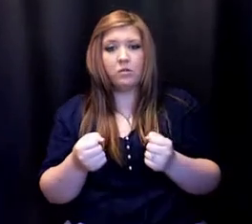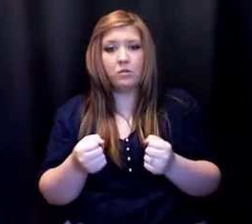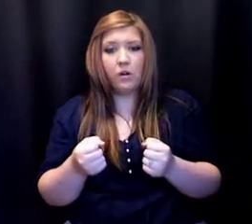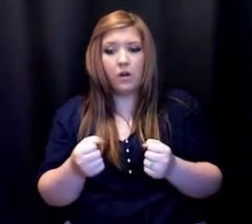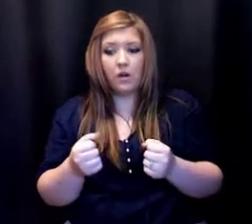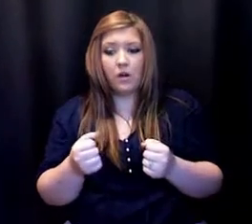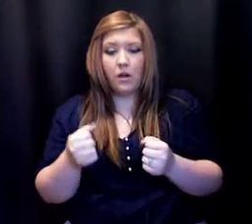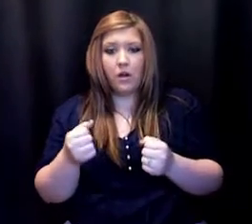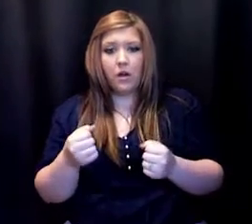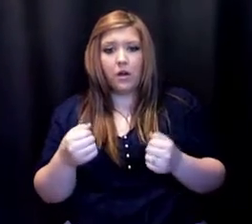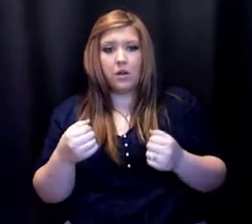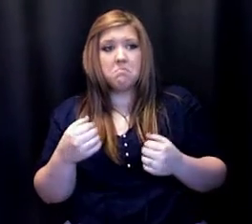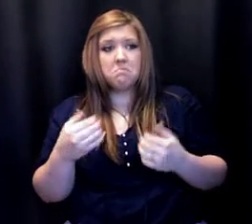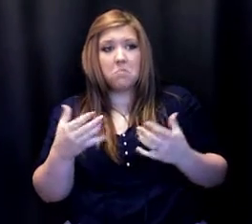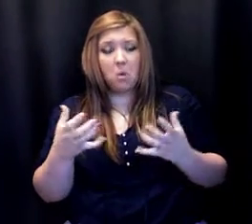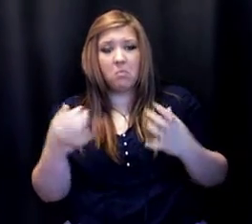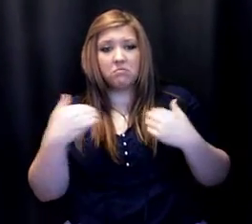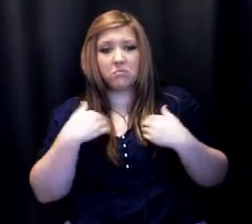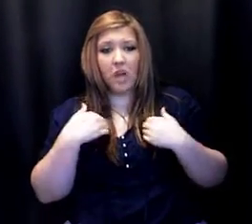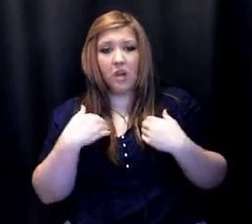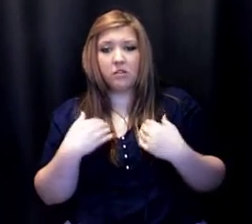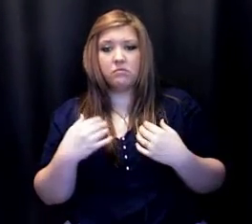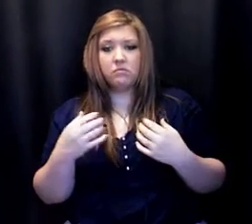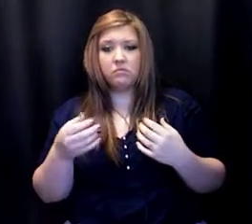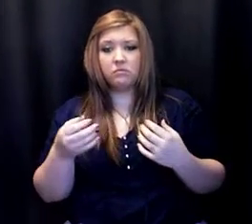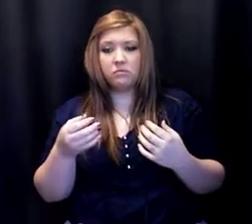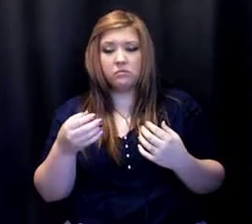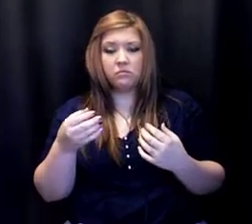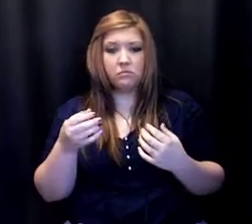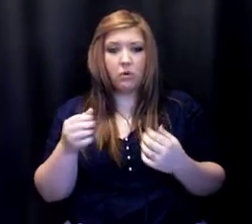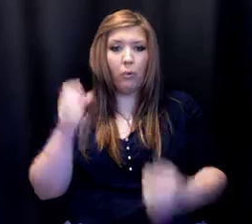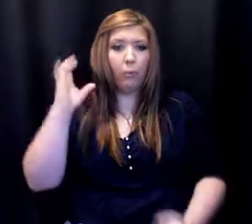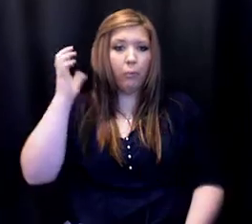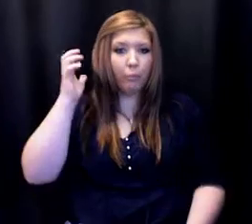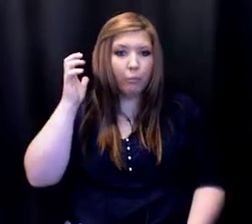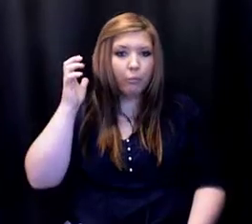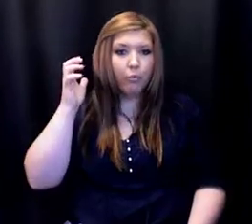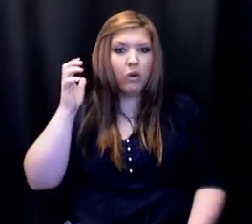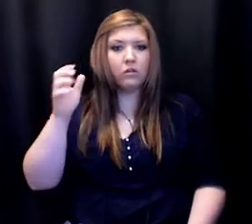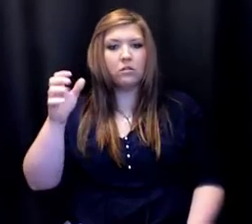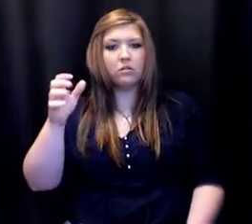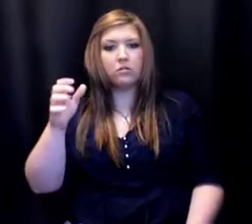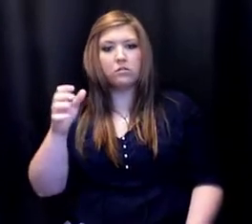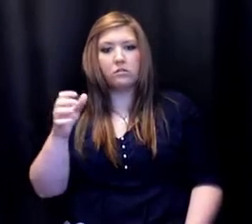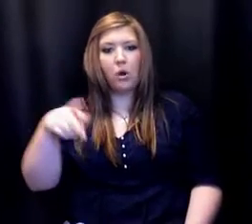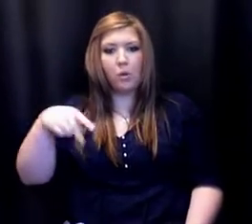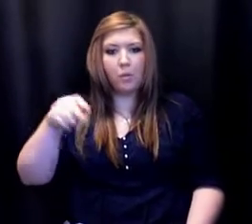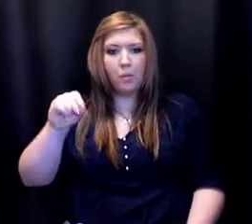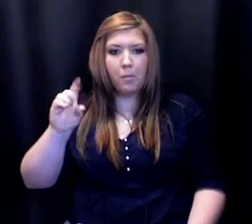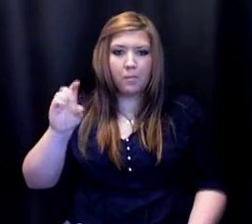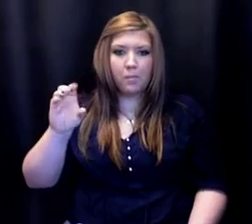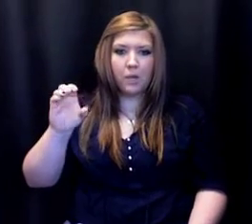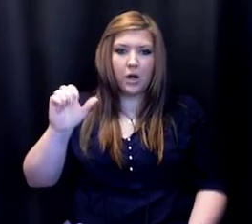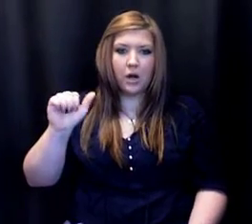when we would go through areas without good radio reception, we would have something to listen to. So, loaded my